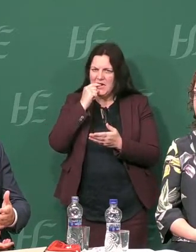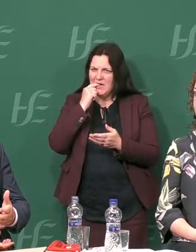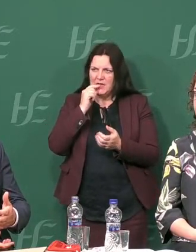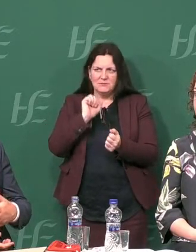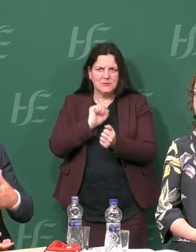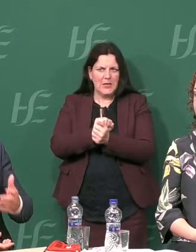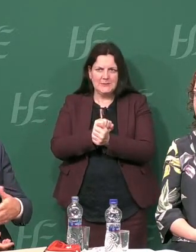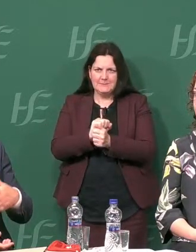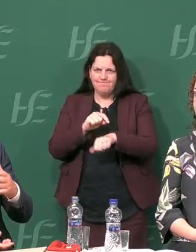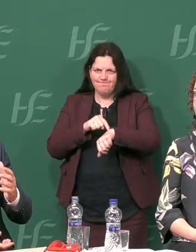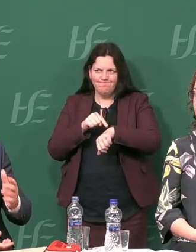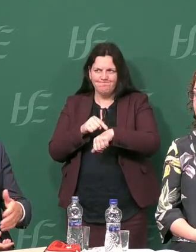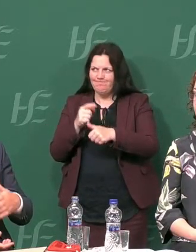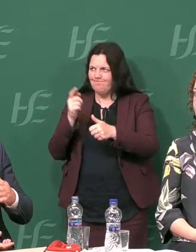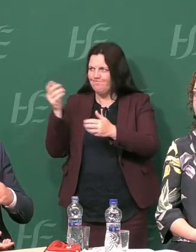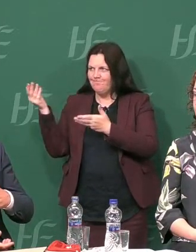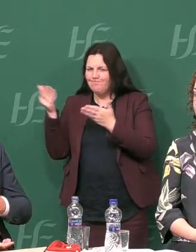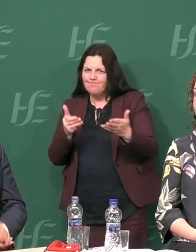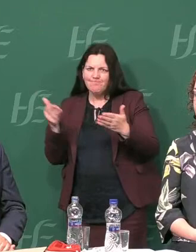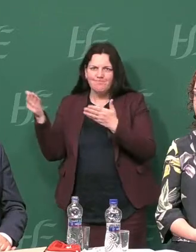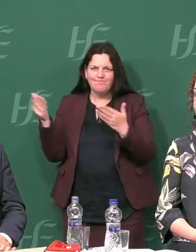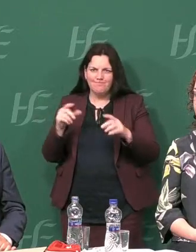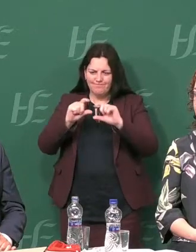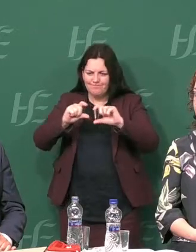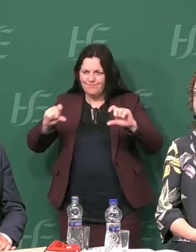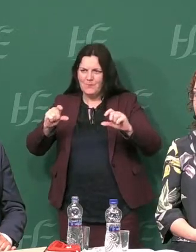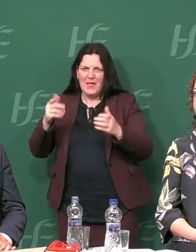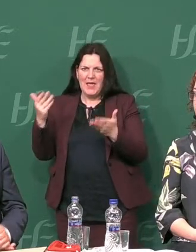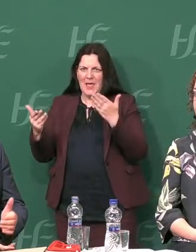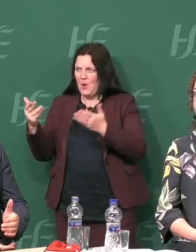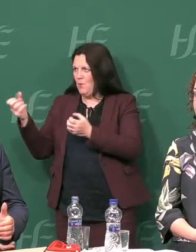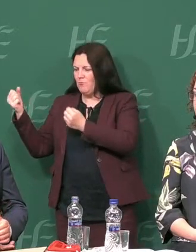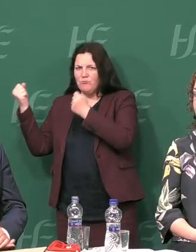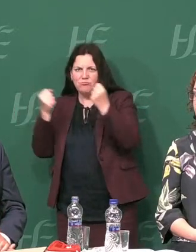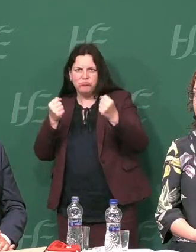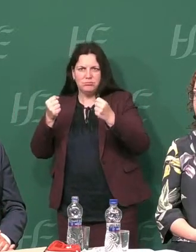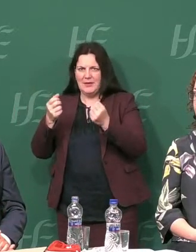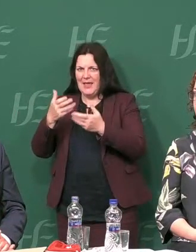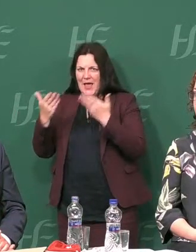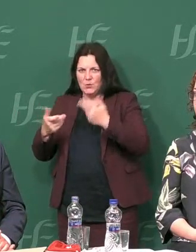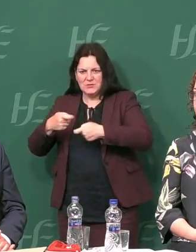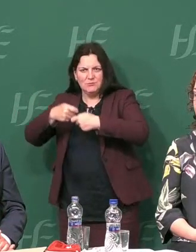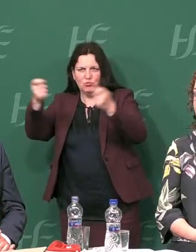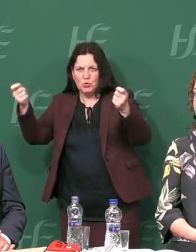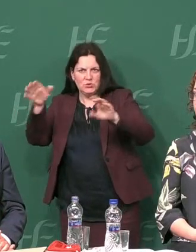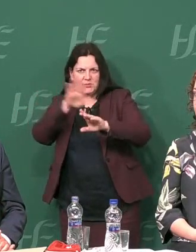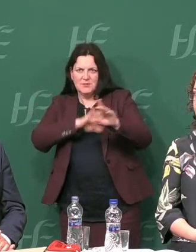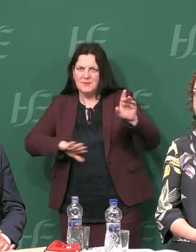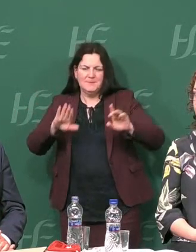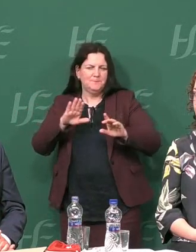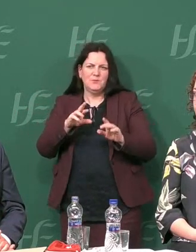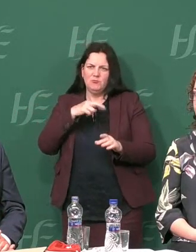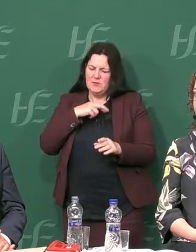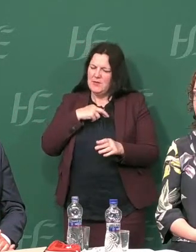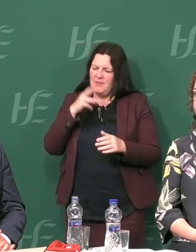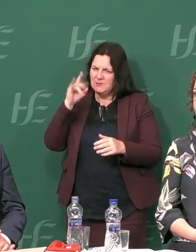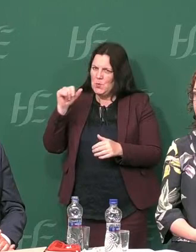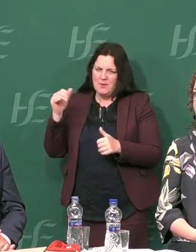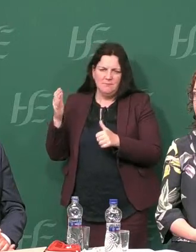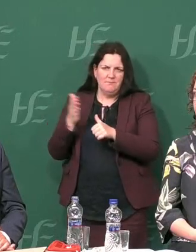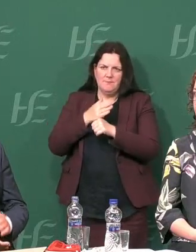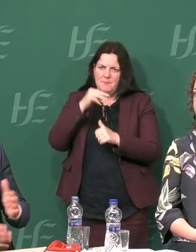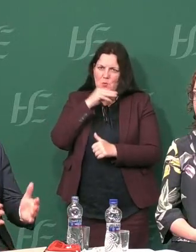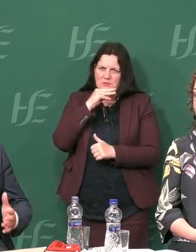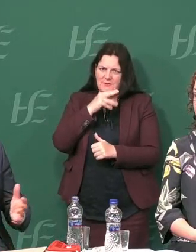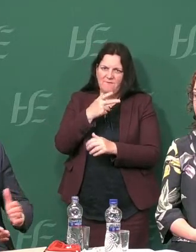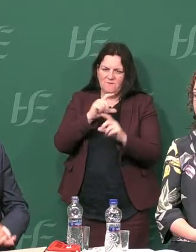of delivery, logistic chain, supply lines, and distribution. And that's where we've been prioritising the use of the vaccines